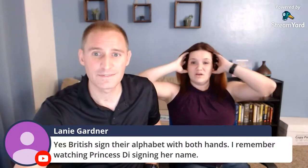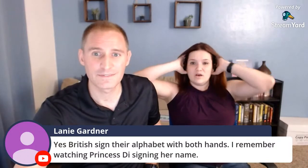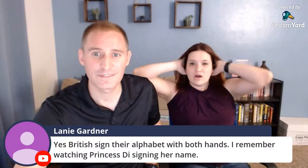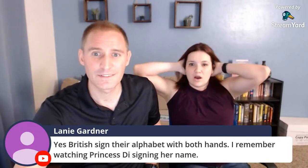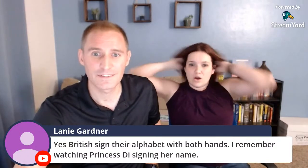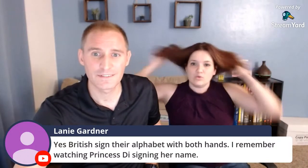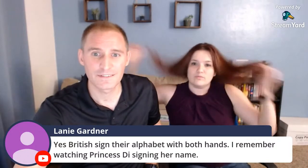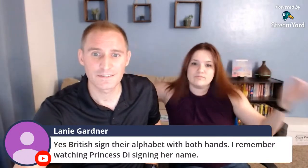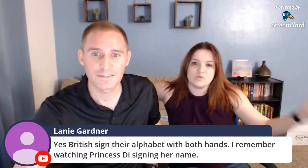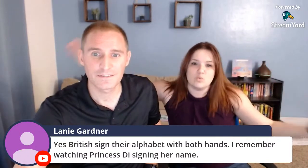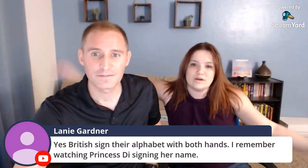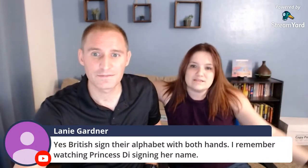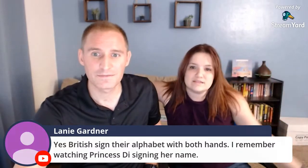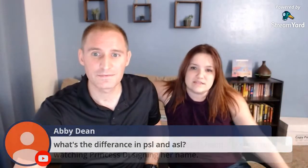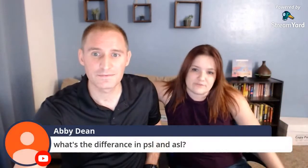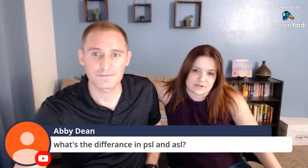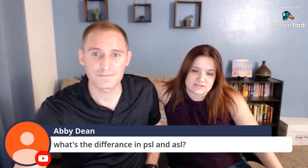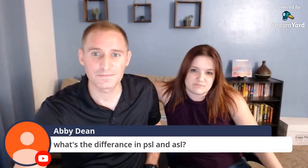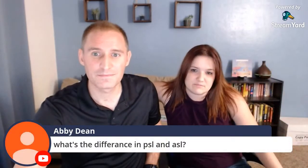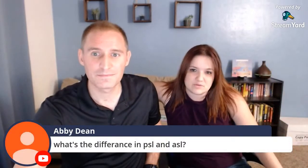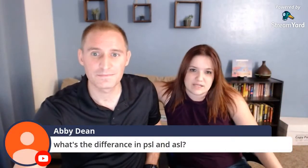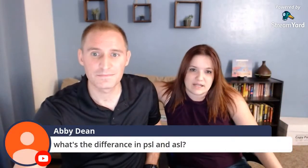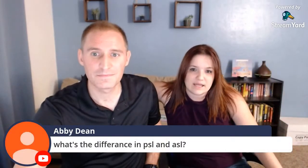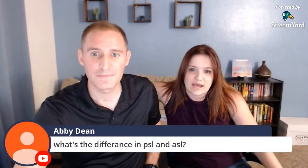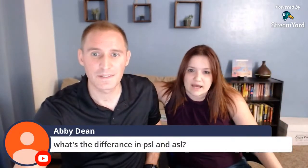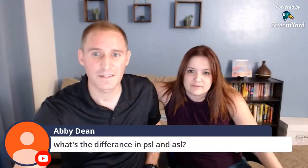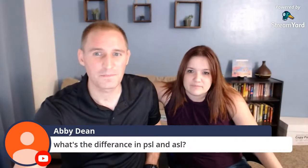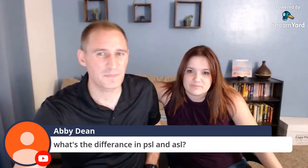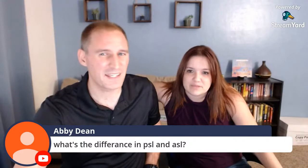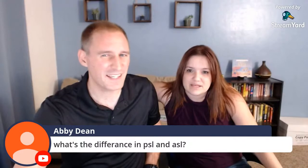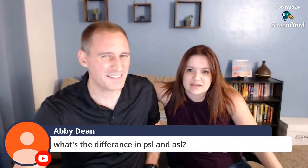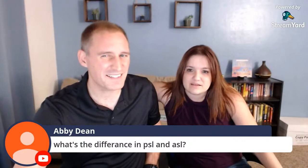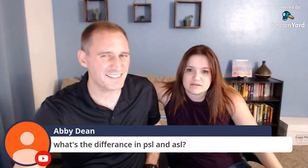cool. Oh, what is the difference between